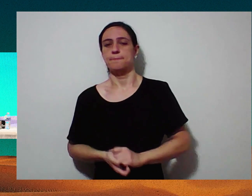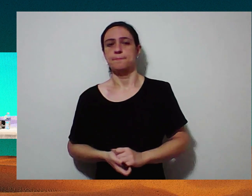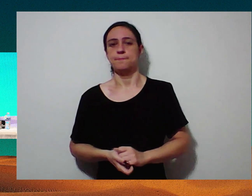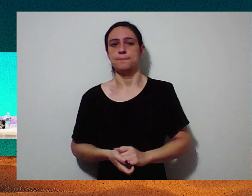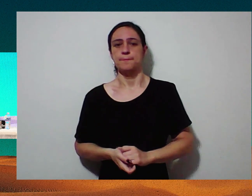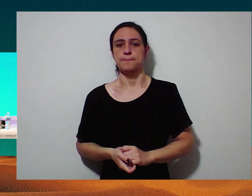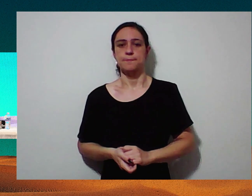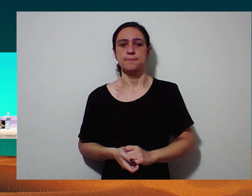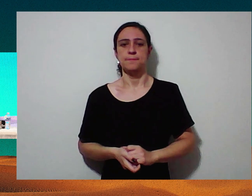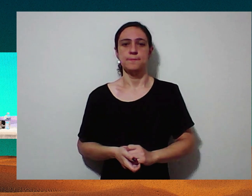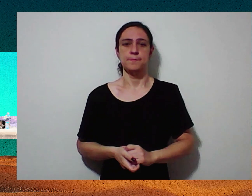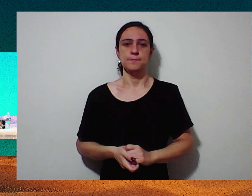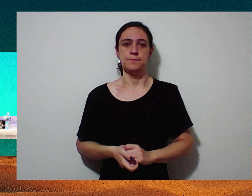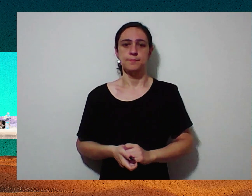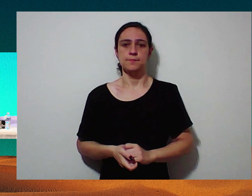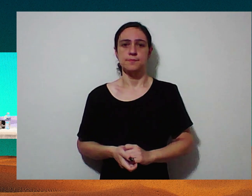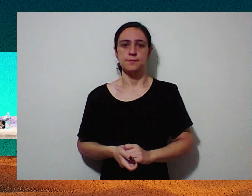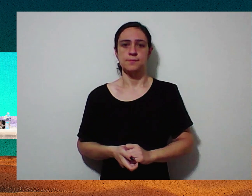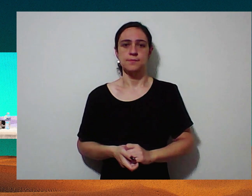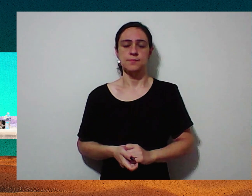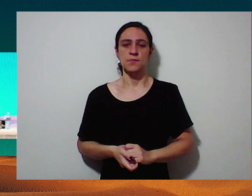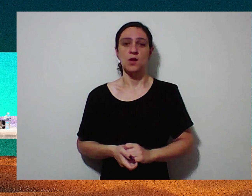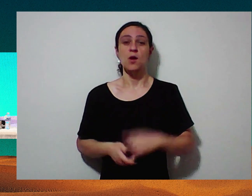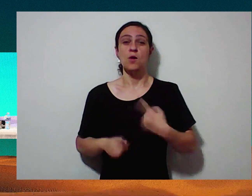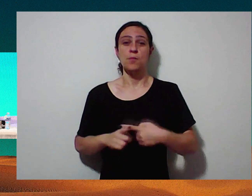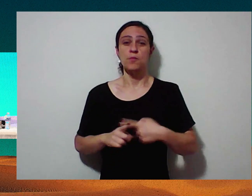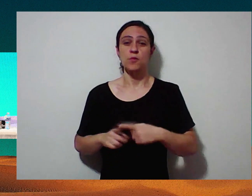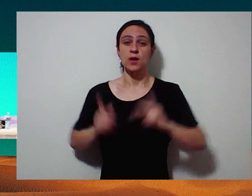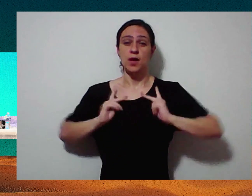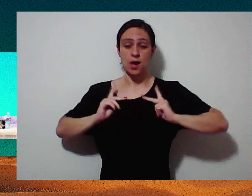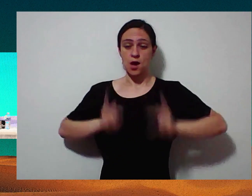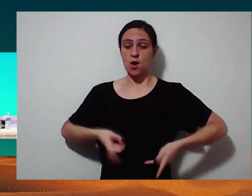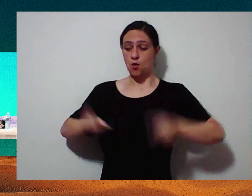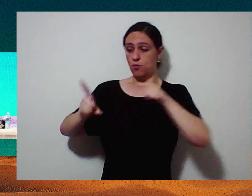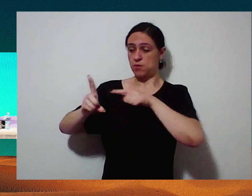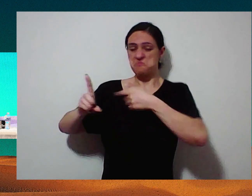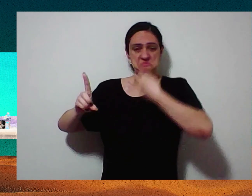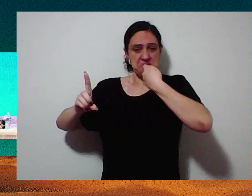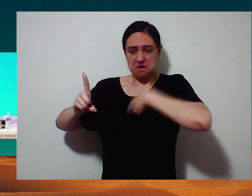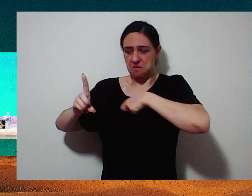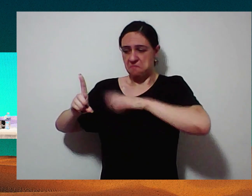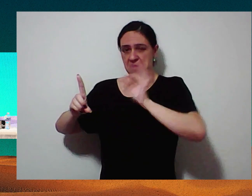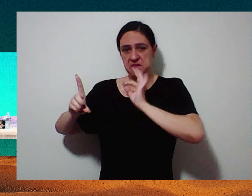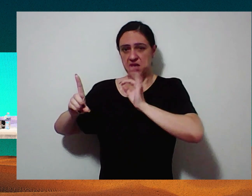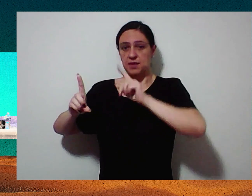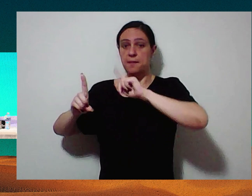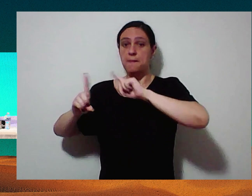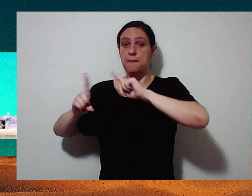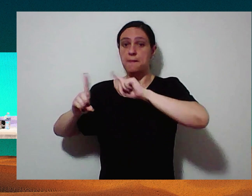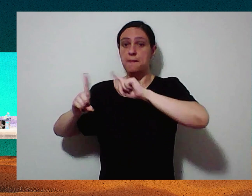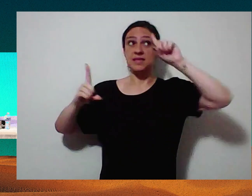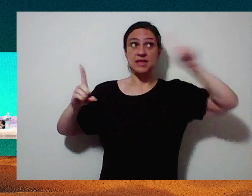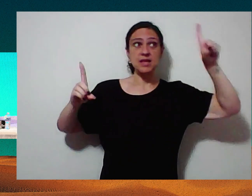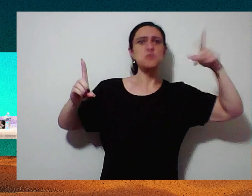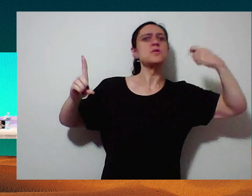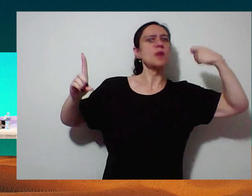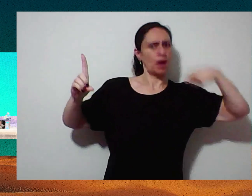o capaz não seja o homem, mas o capaz seja Deus. So that the capable one is not man, but God.